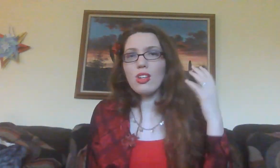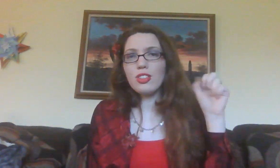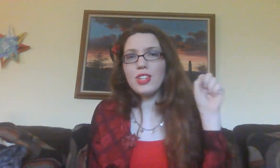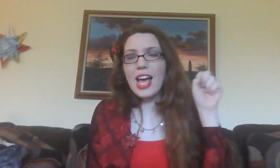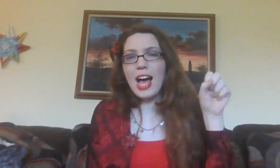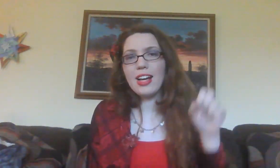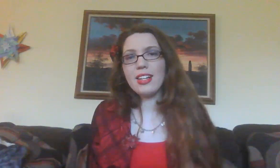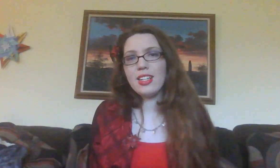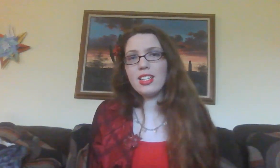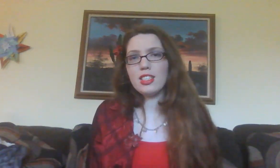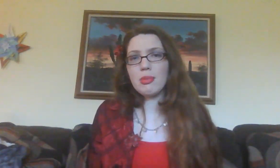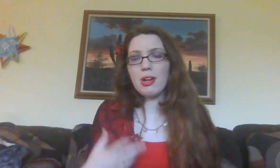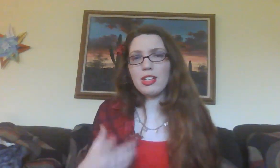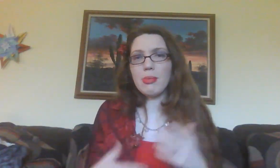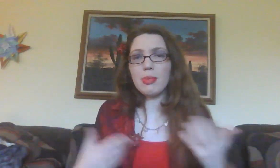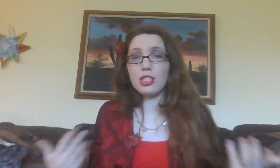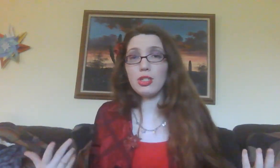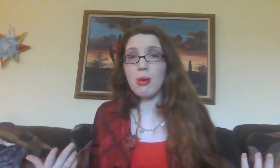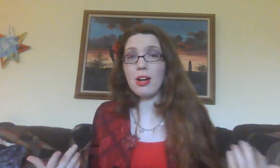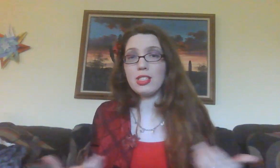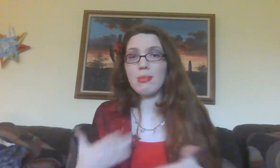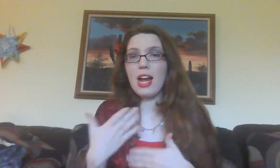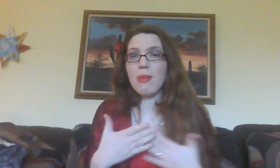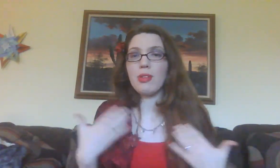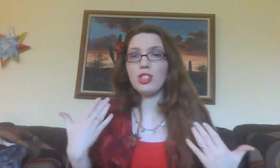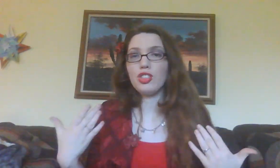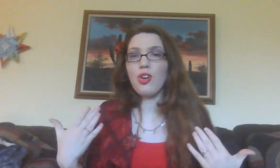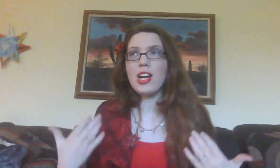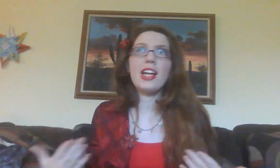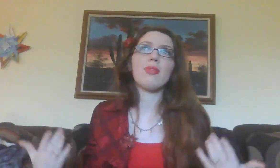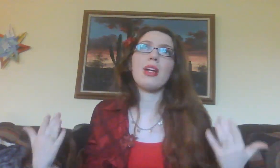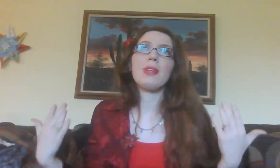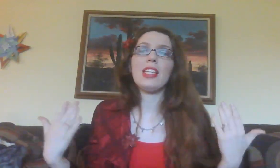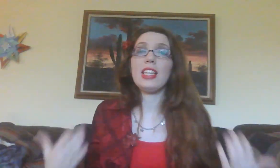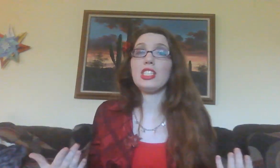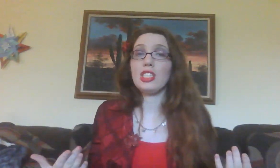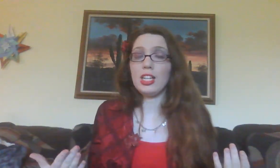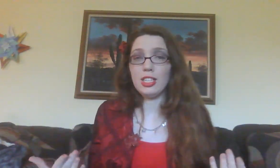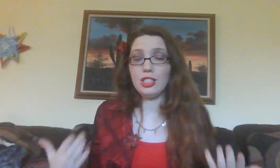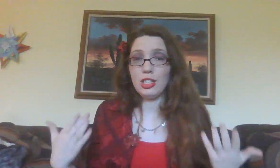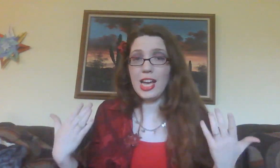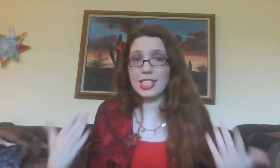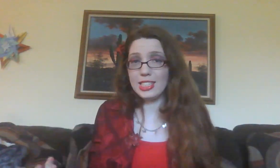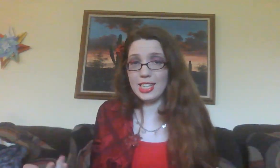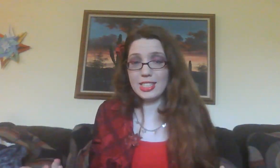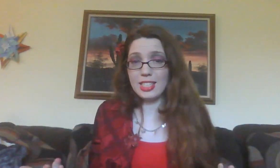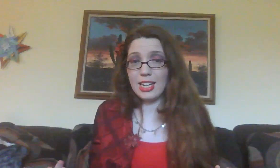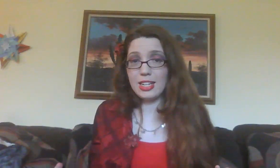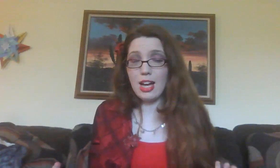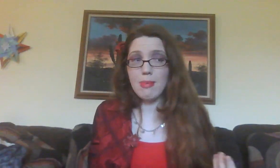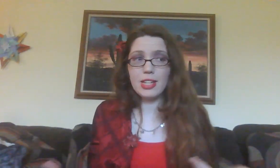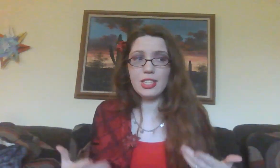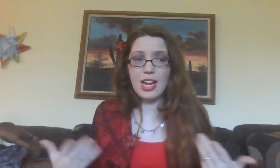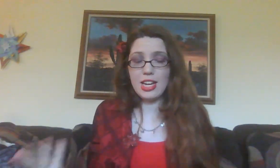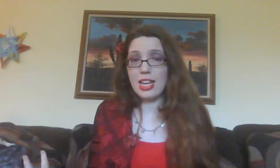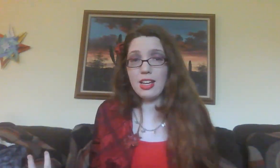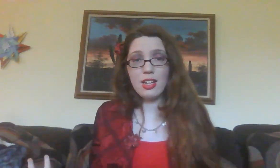So yeah, just a little hard to keep up with the two parts, but I hope you enjoyed it. We're coming to the end of this challenge. Last chance to, like, comment any